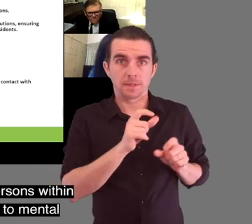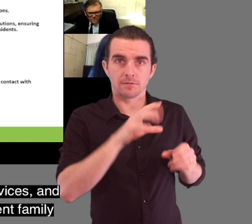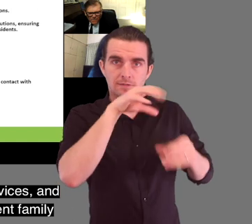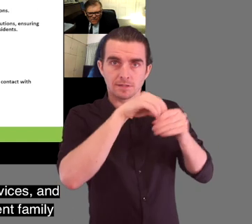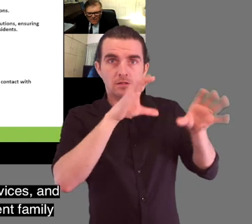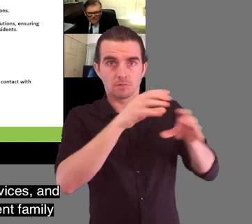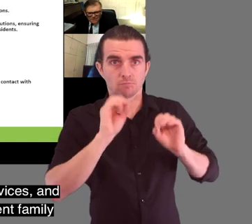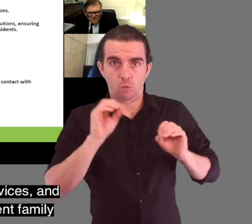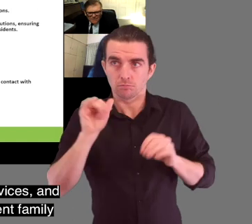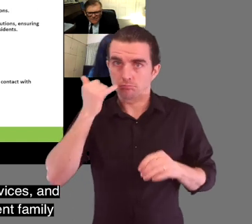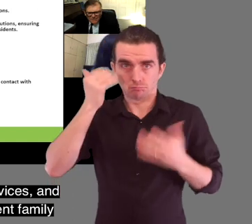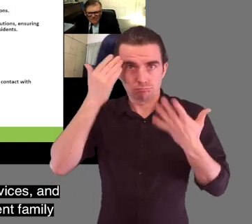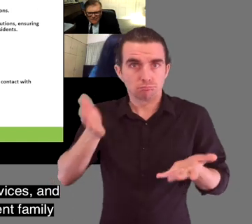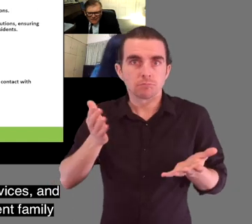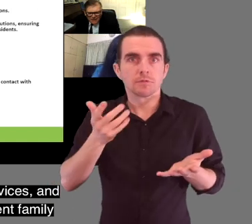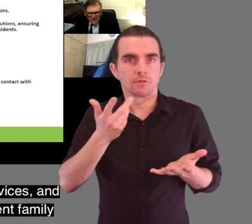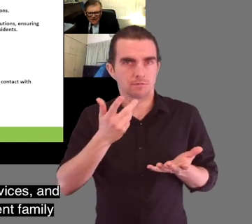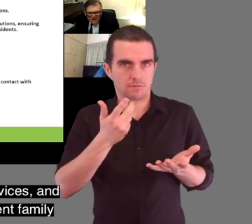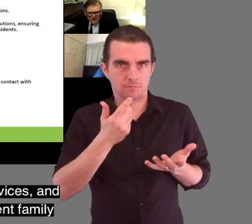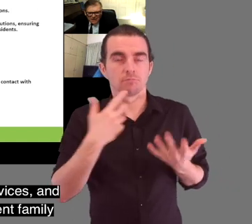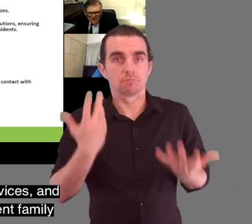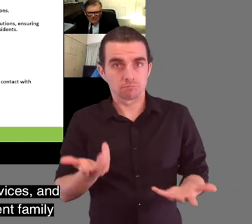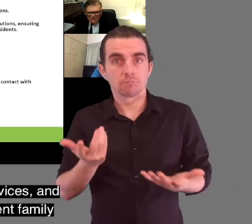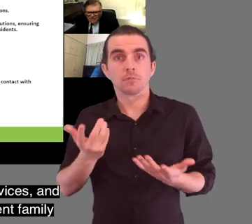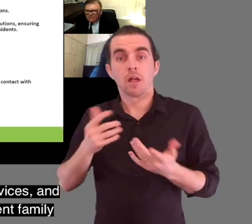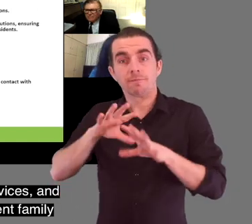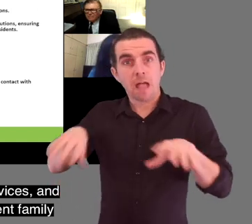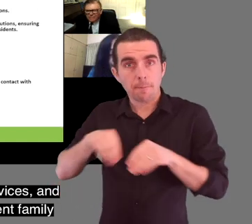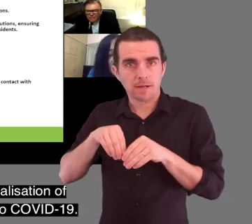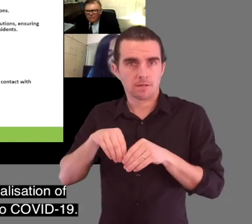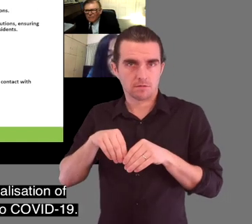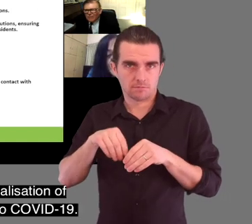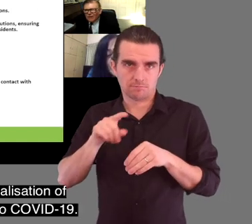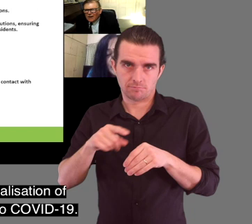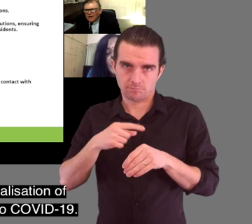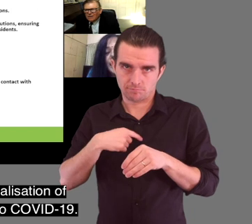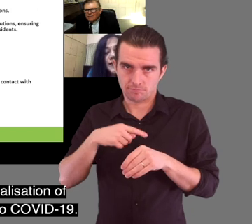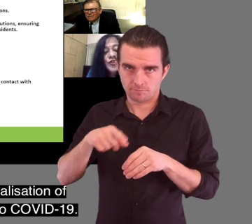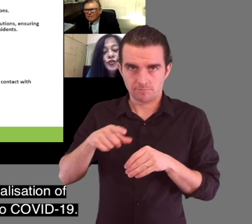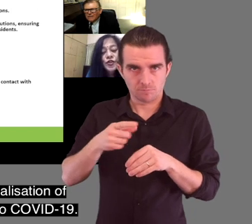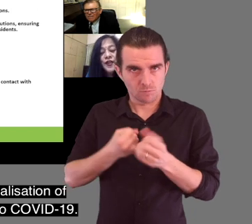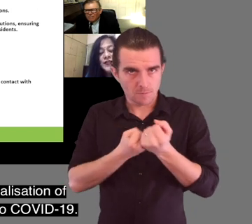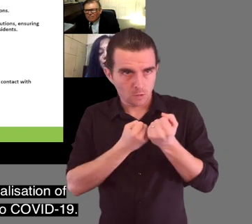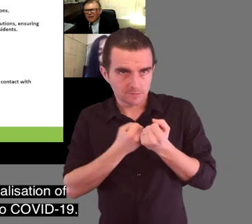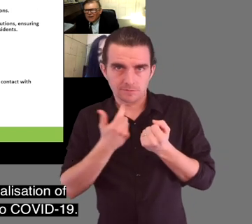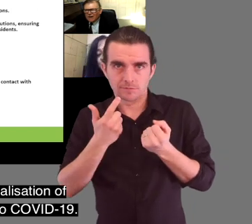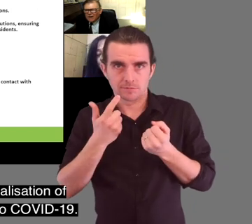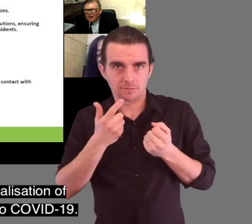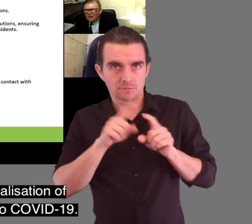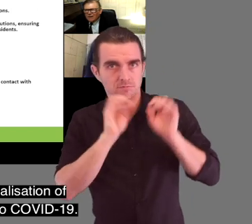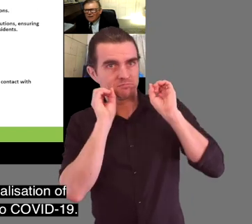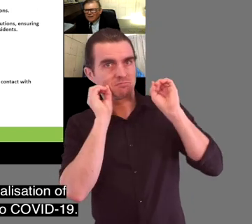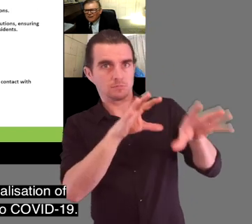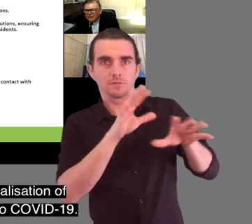to mental health supports and services. And lastly, we have to prevent family separation and institutionalization of